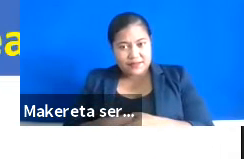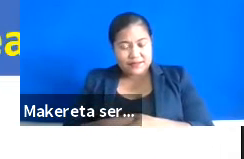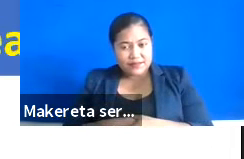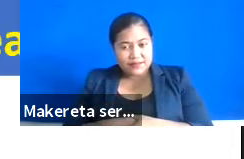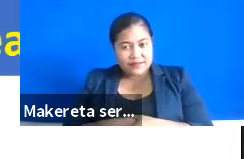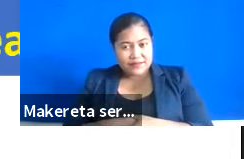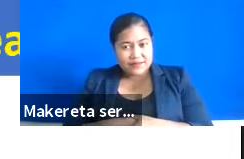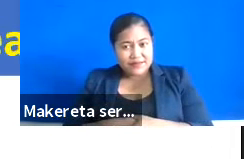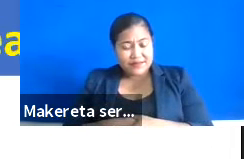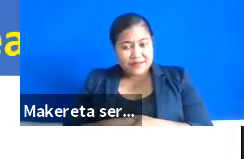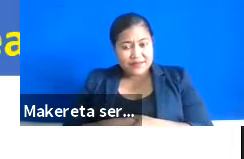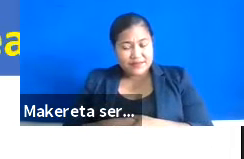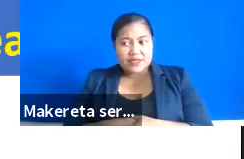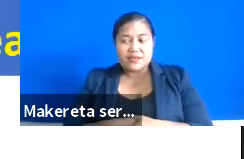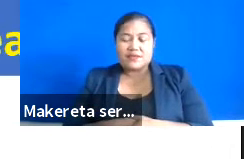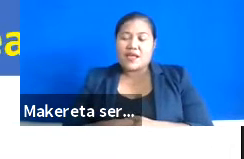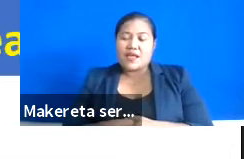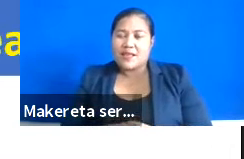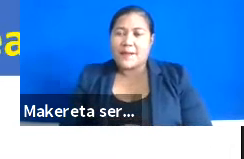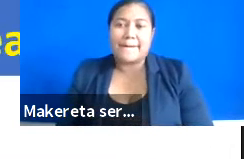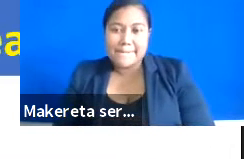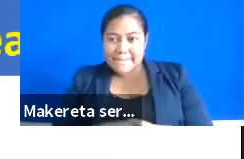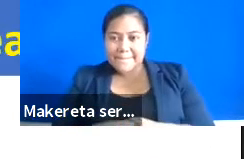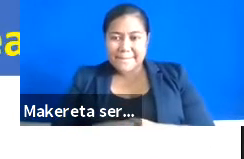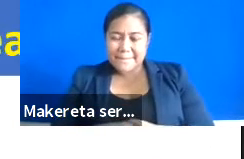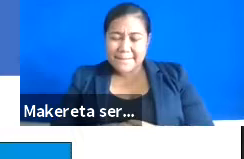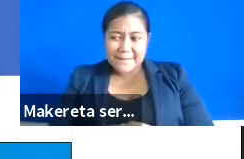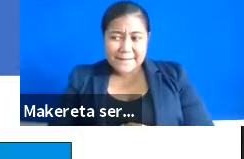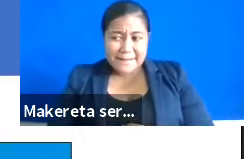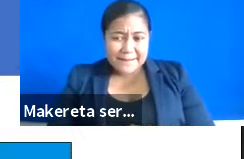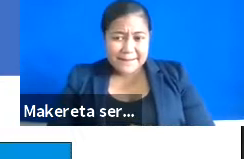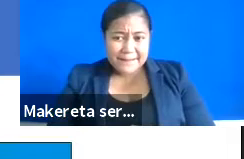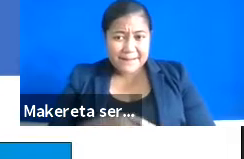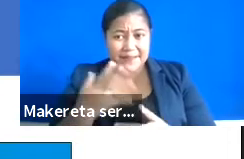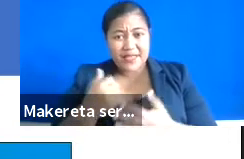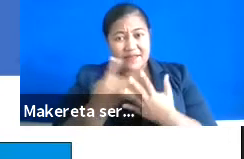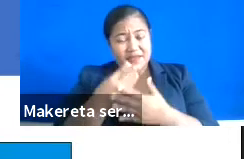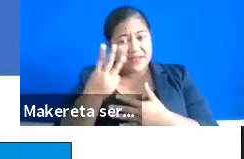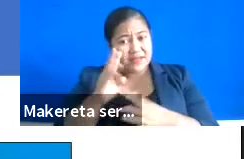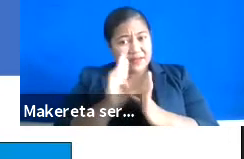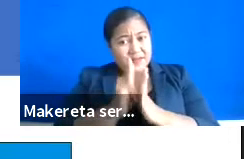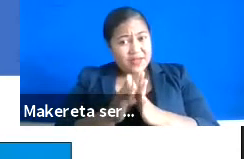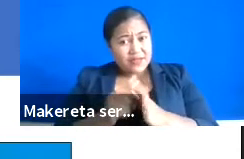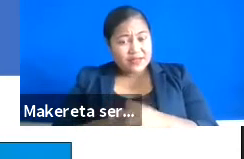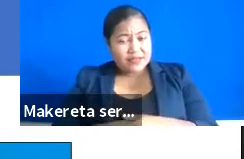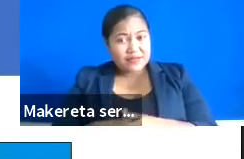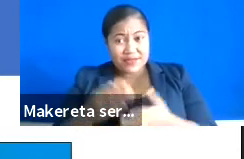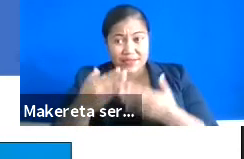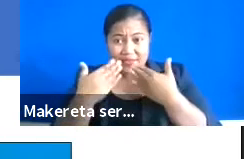often schemed over and excluded i only had three minutes so thank you for your time